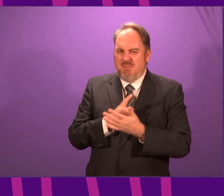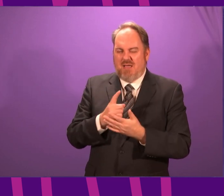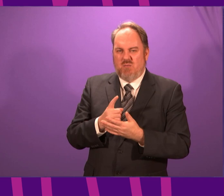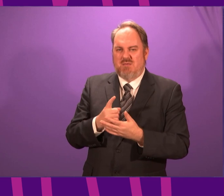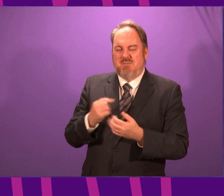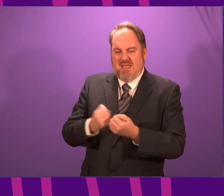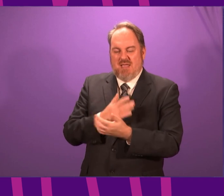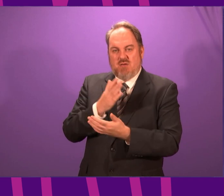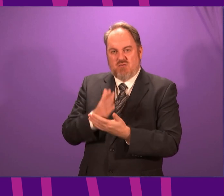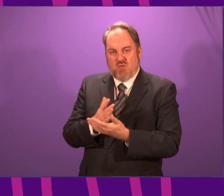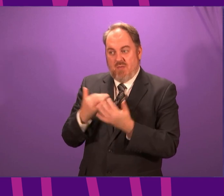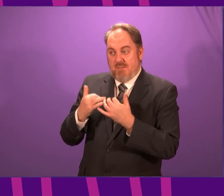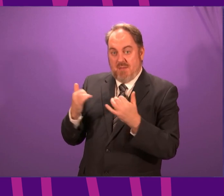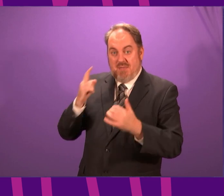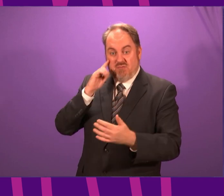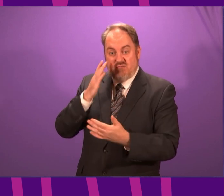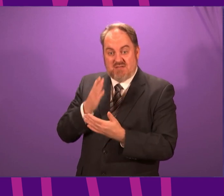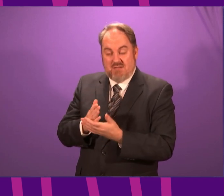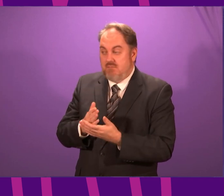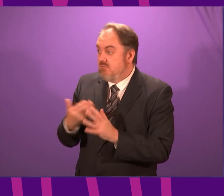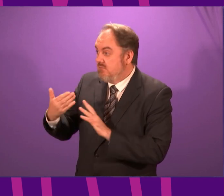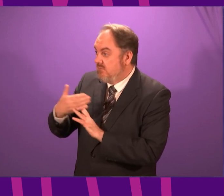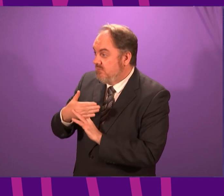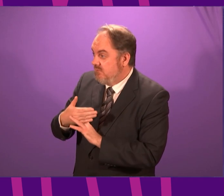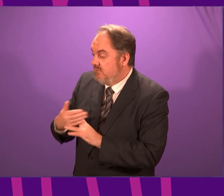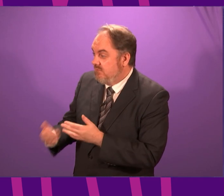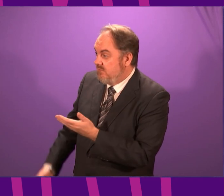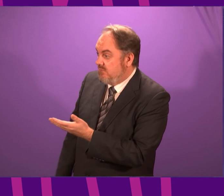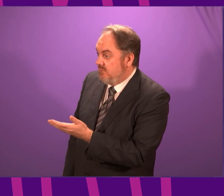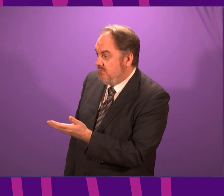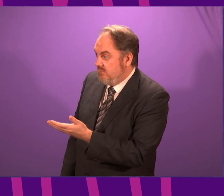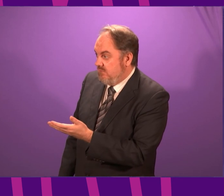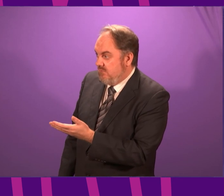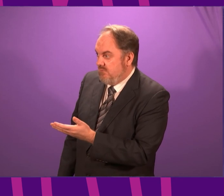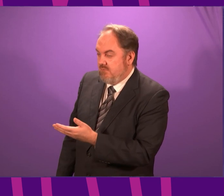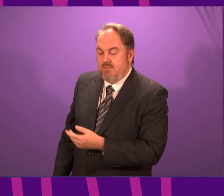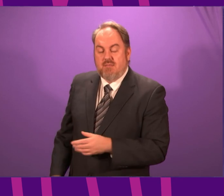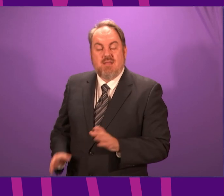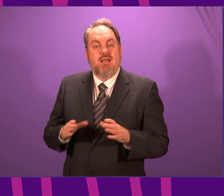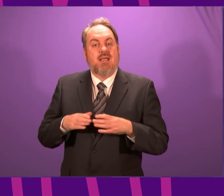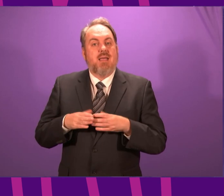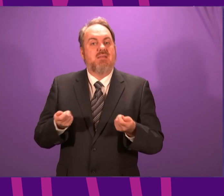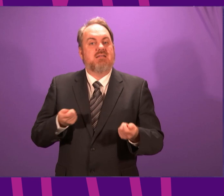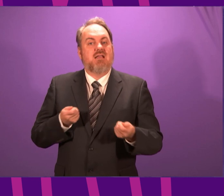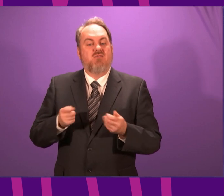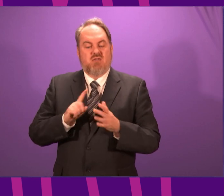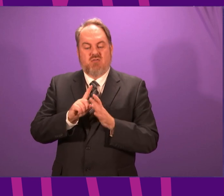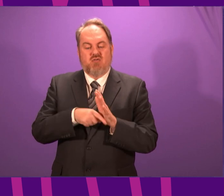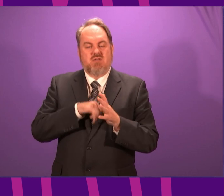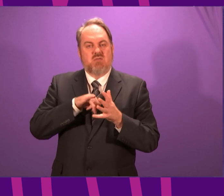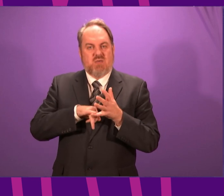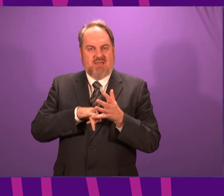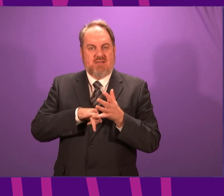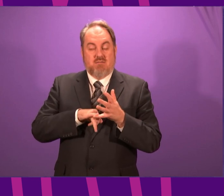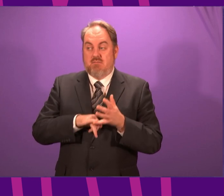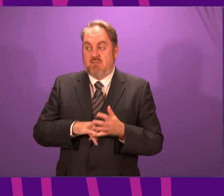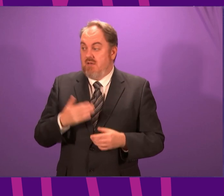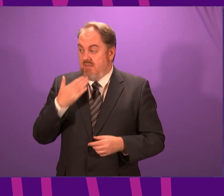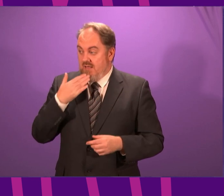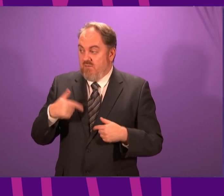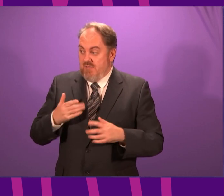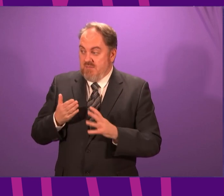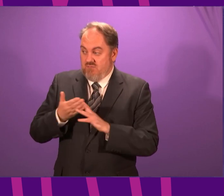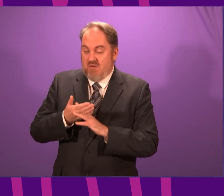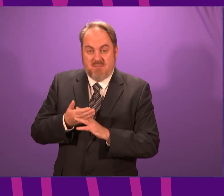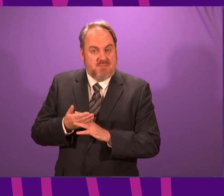trust and compliance is absolutely, I would seek clarity on this point. Cabinet Secretary John Swinney. I'm grateful to Ruth Davidson